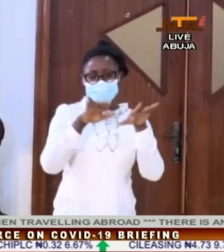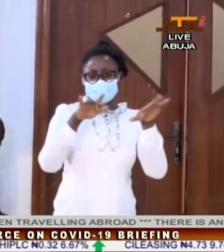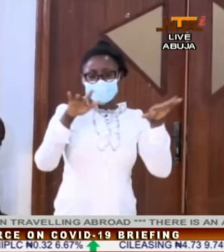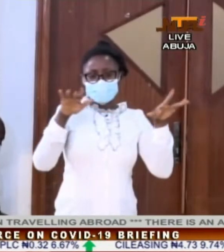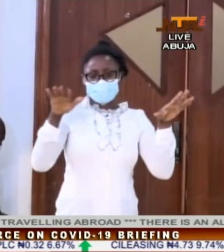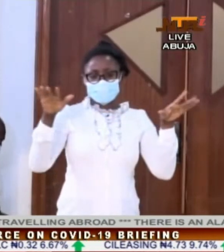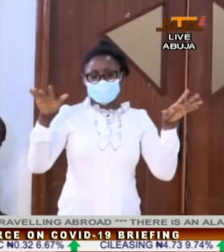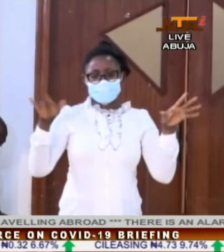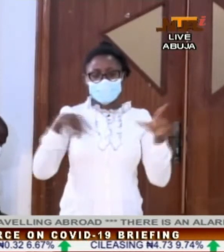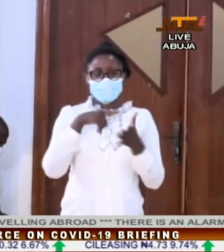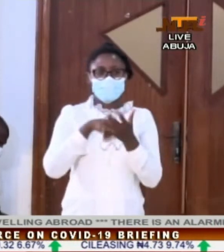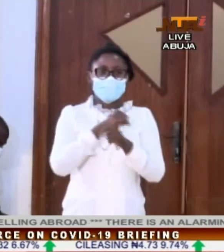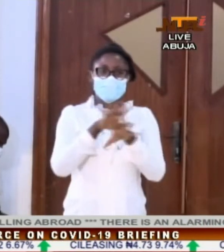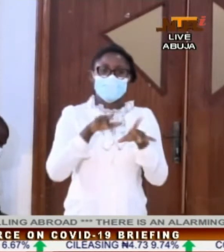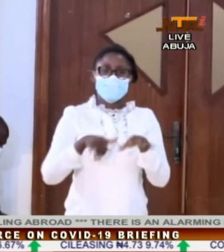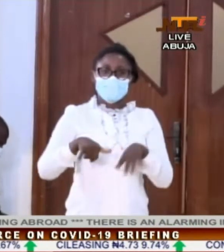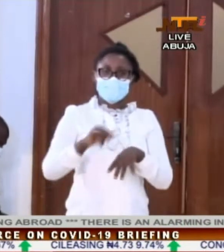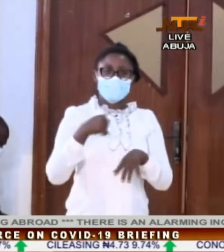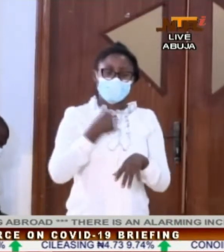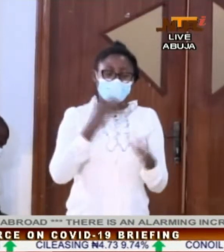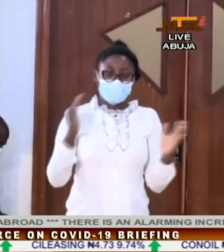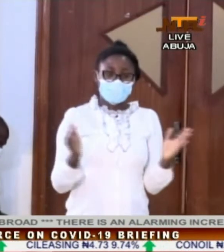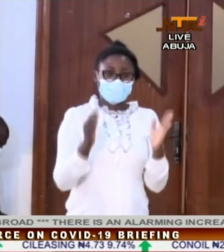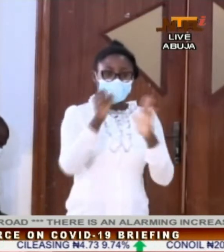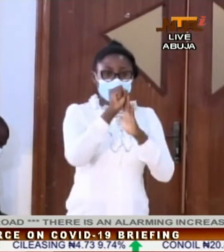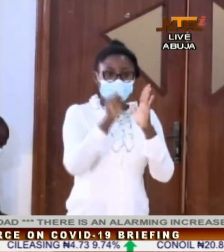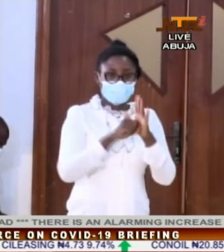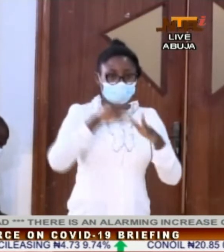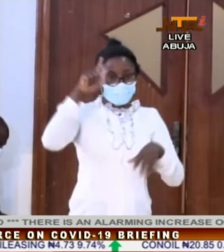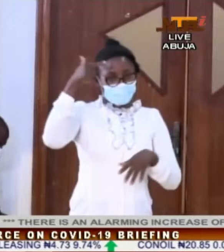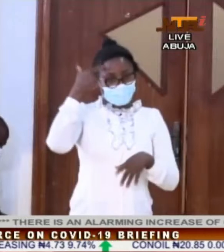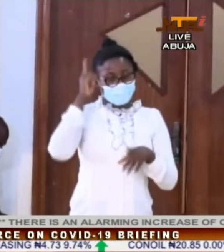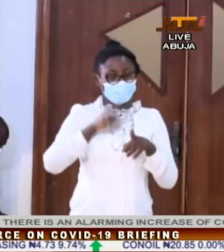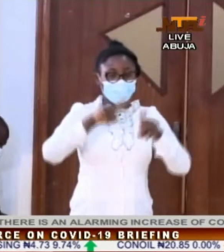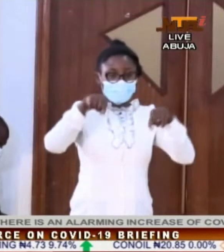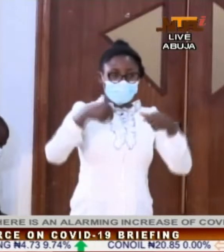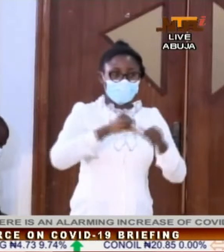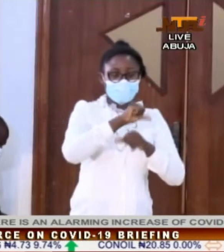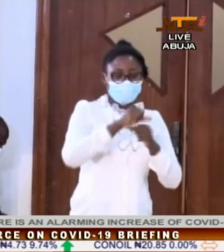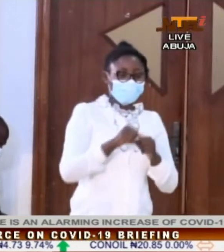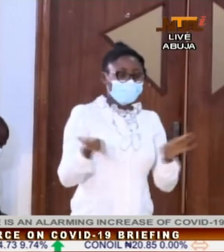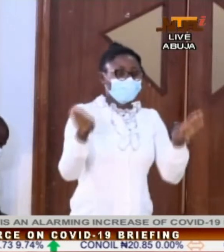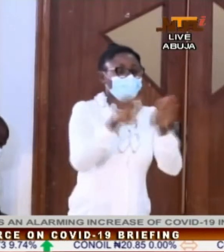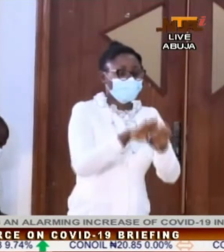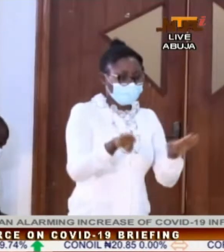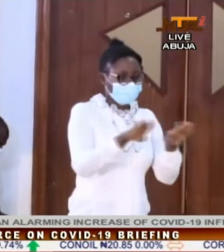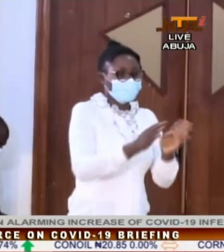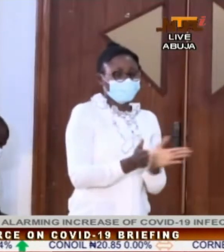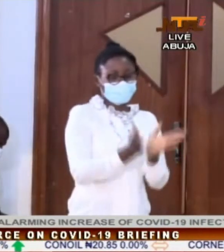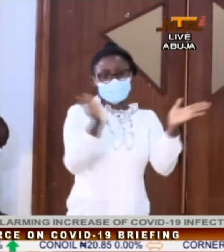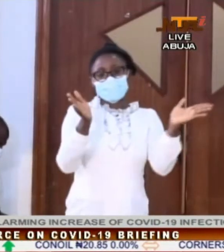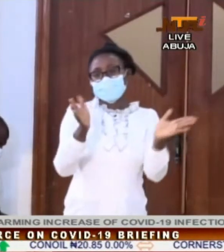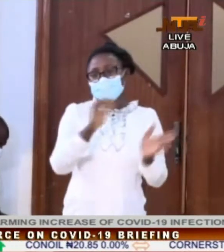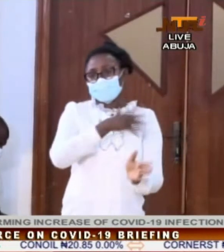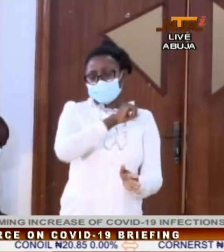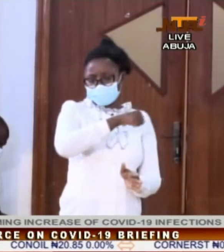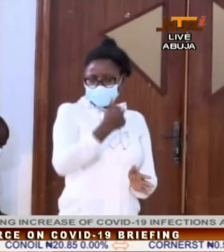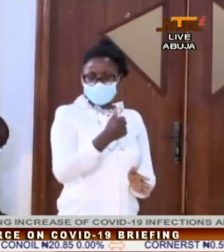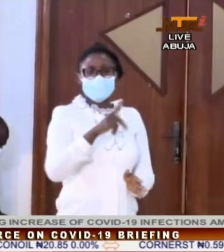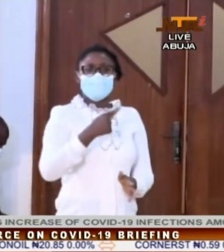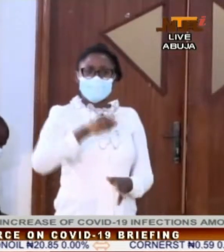virus. Why we encourage state governors to go about shutting down public places and the rest. The